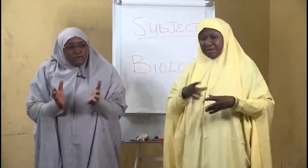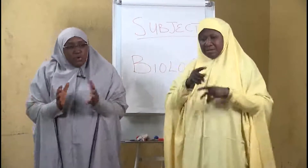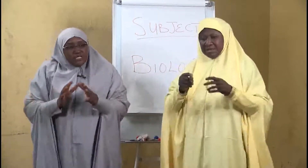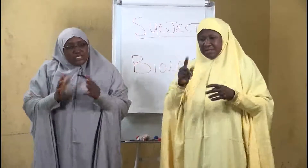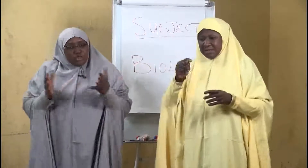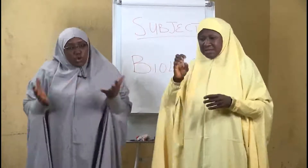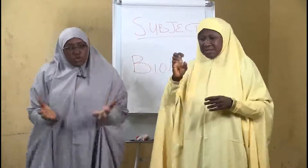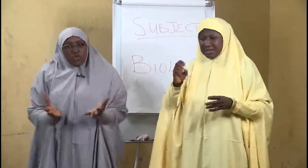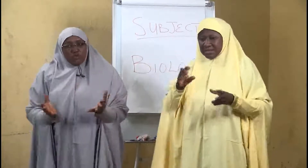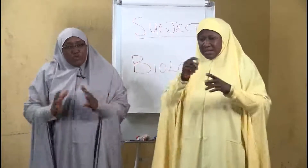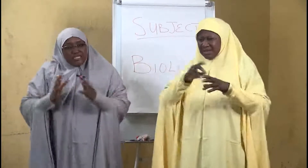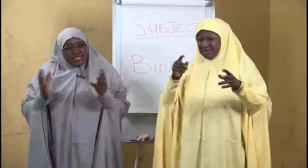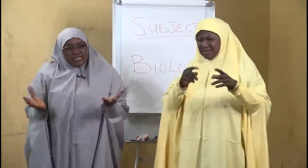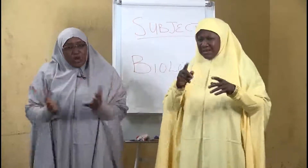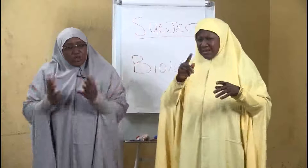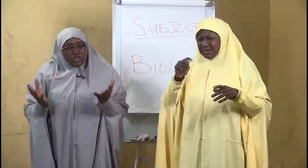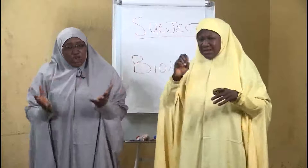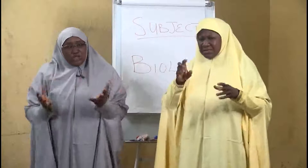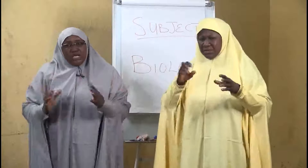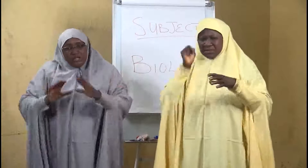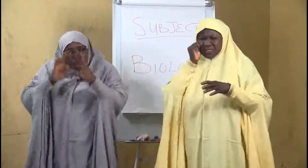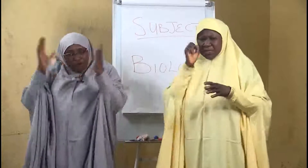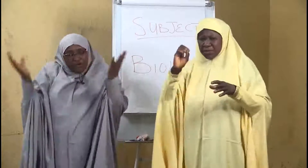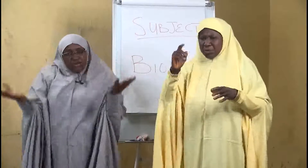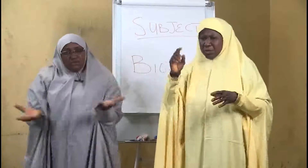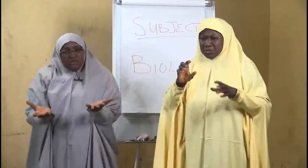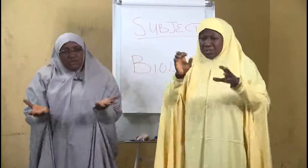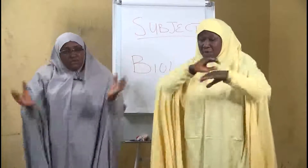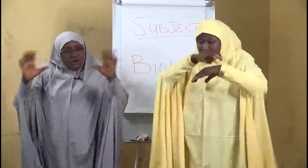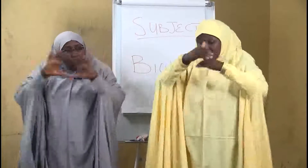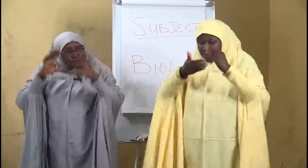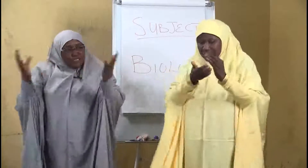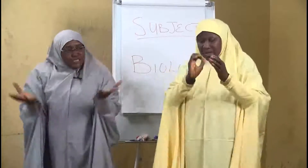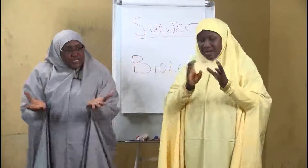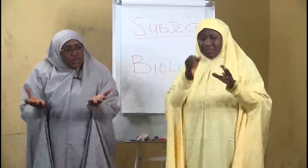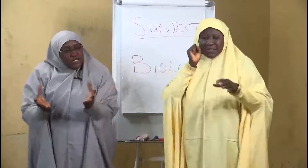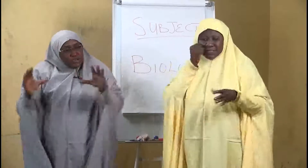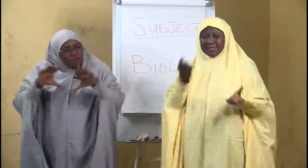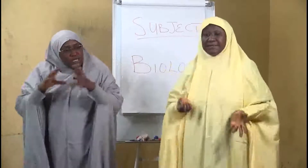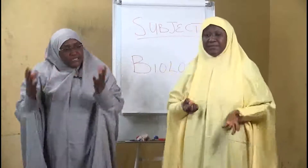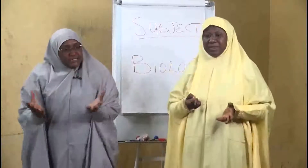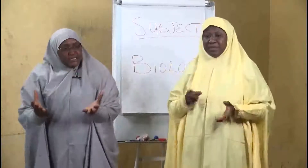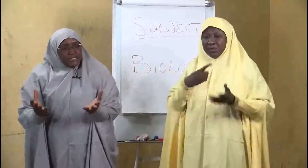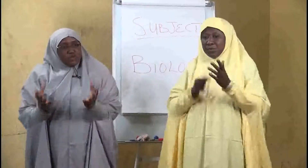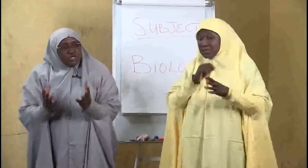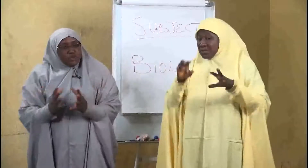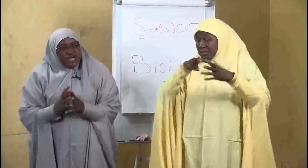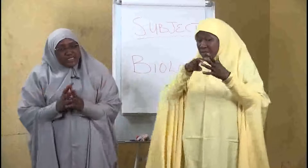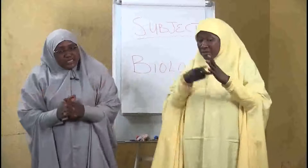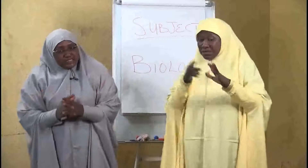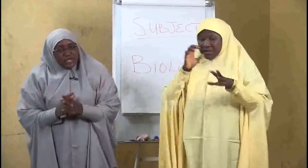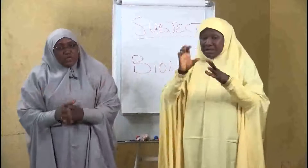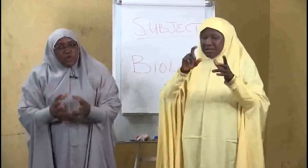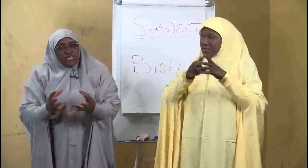tester or the seed coat, what do you mean by tester or seed coat? The covering of the seed. What is covering the seed is what is known